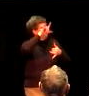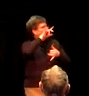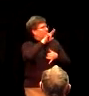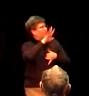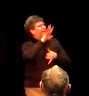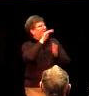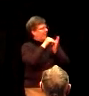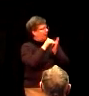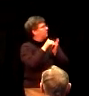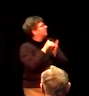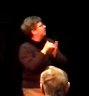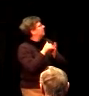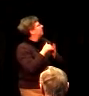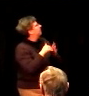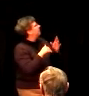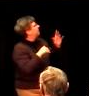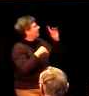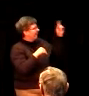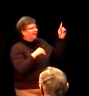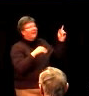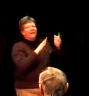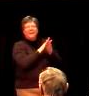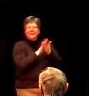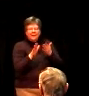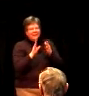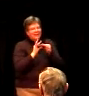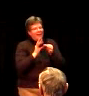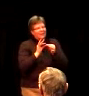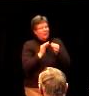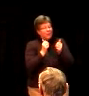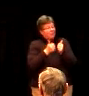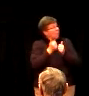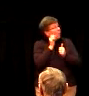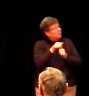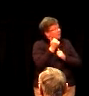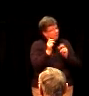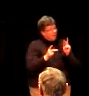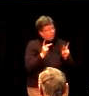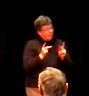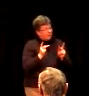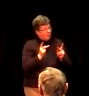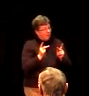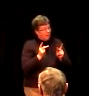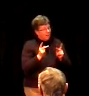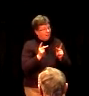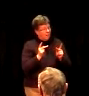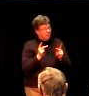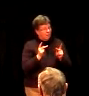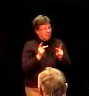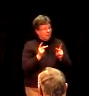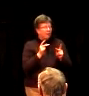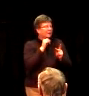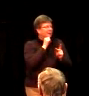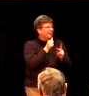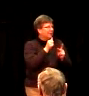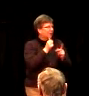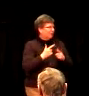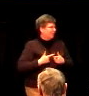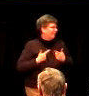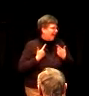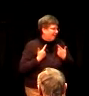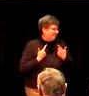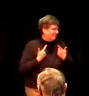This is the nicest story. Most of the other people did not